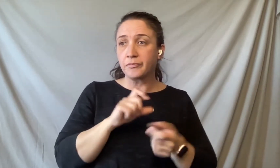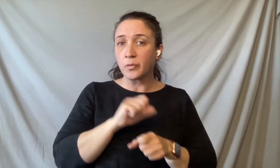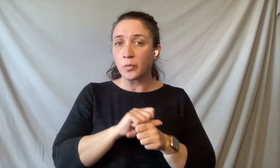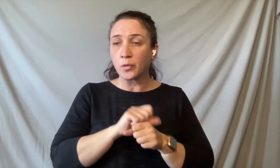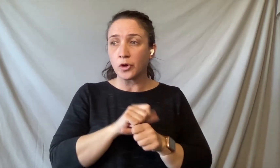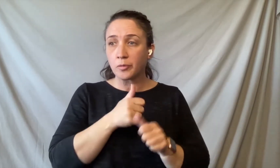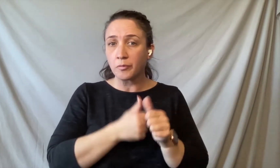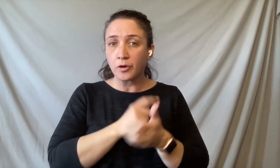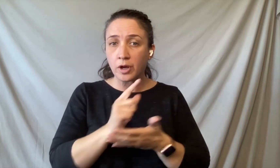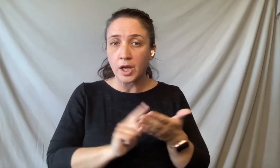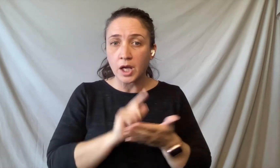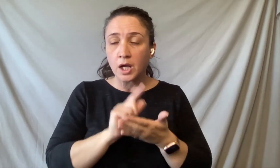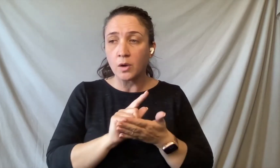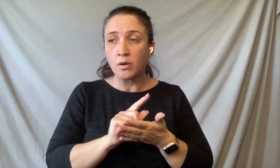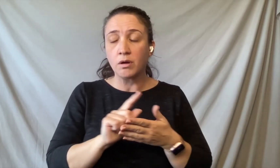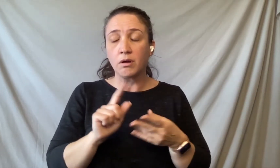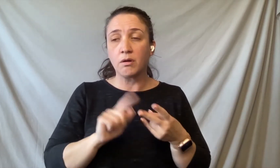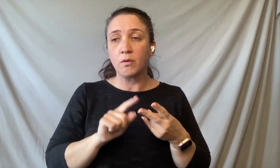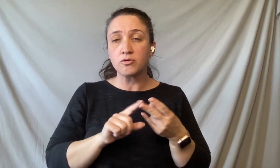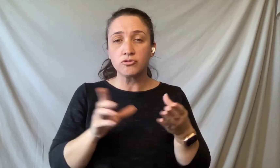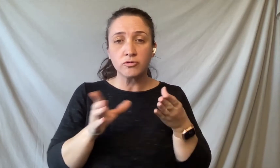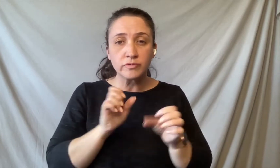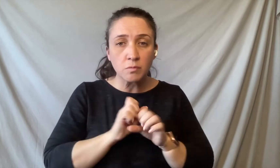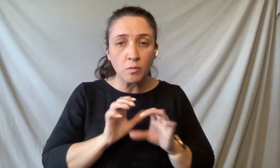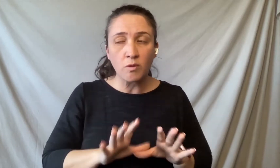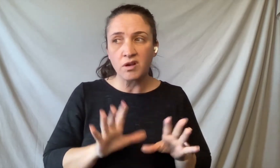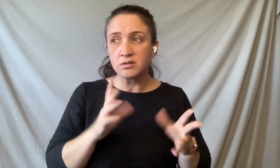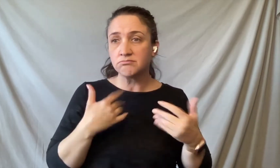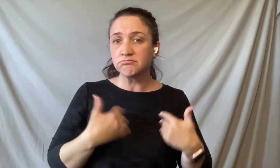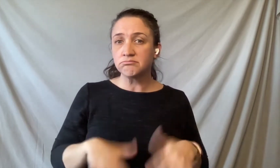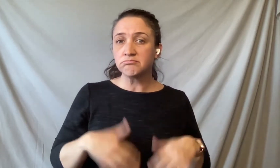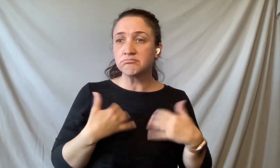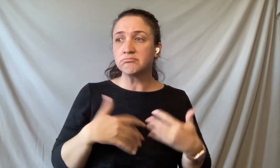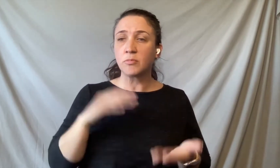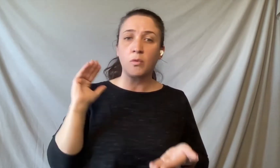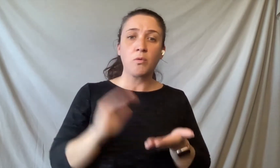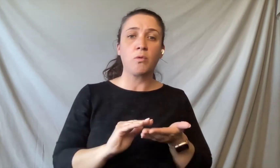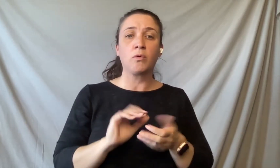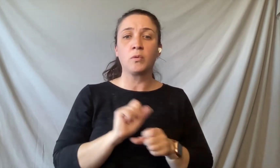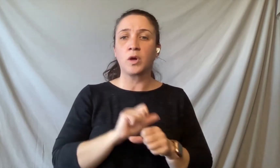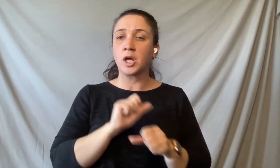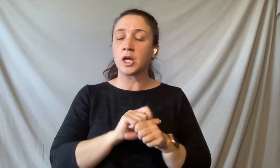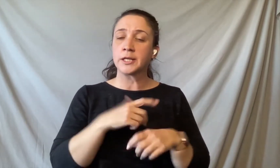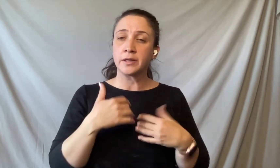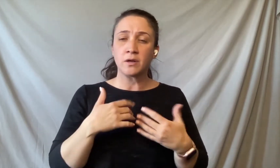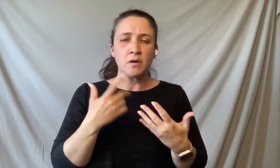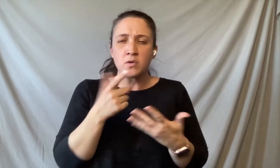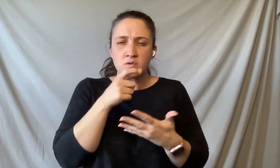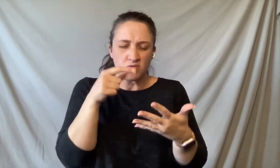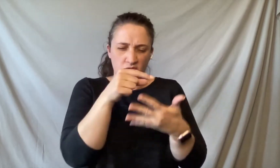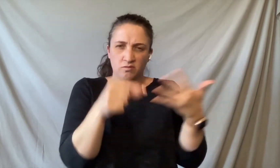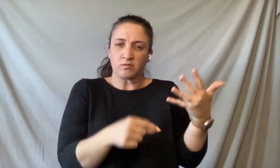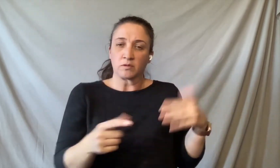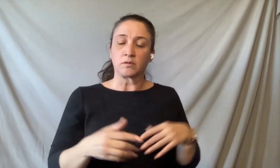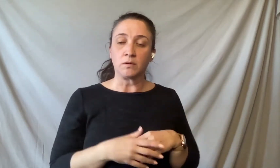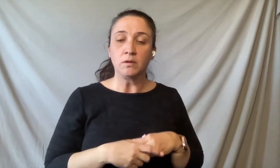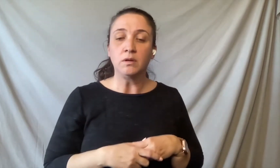service employees or whatever. And whatever we mean, as we look at our